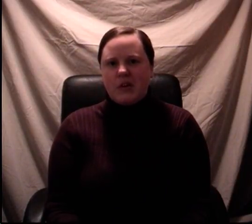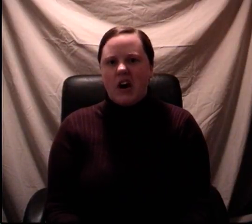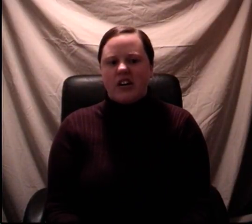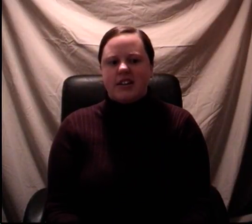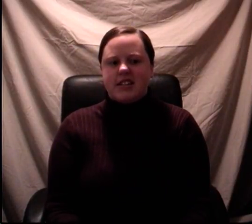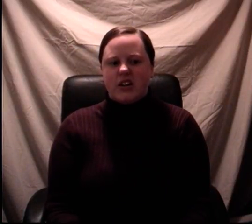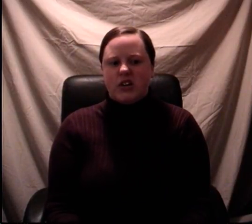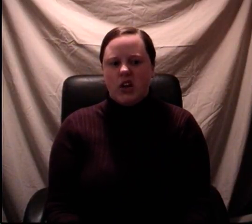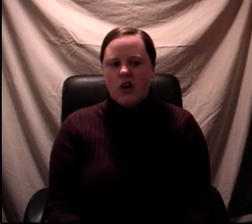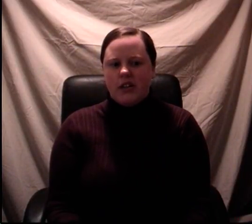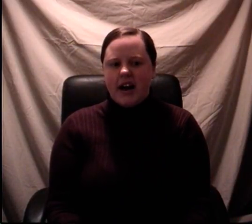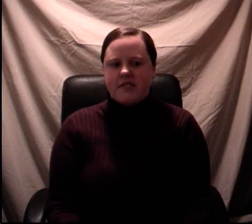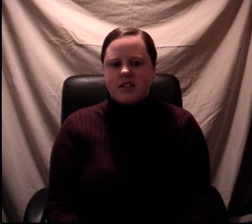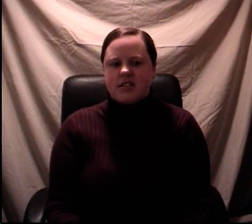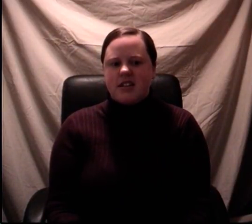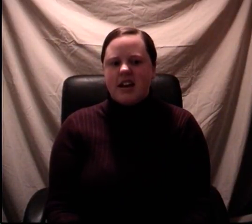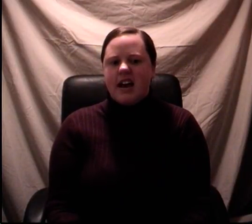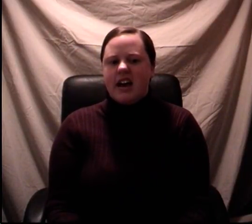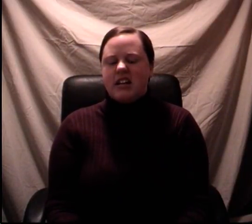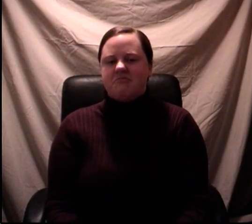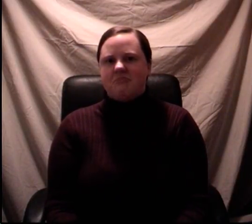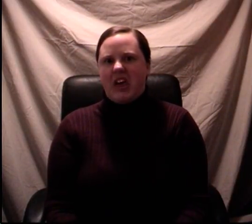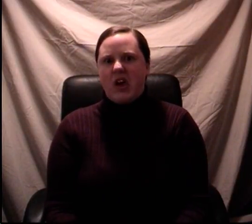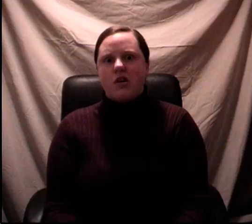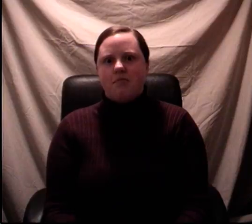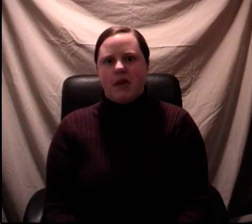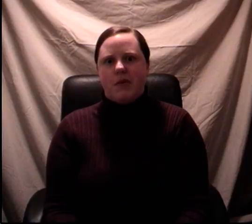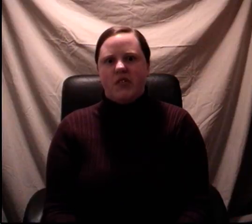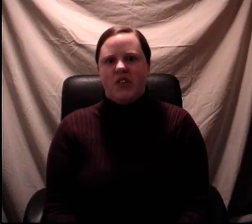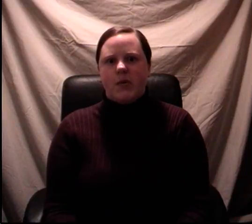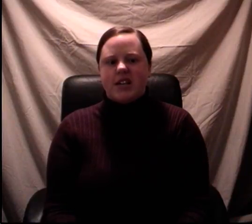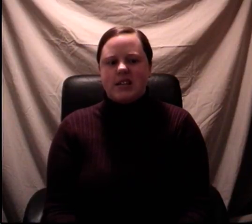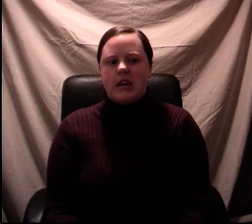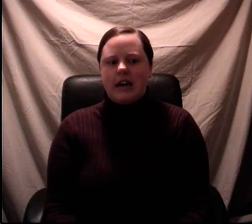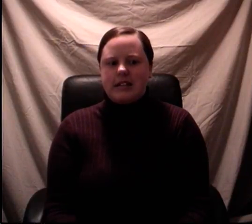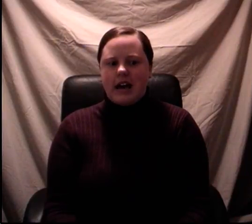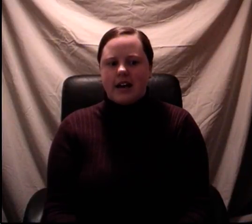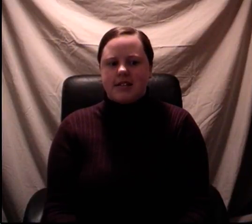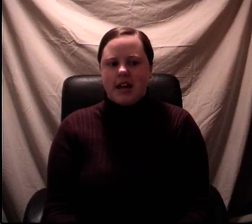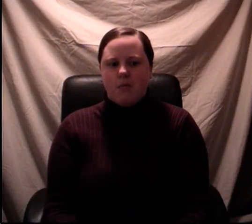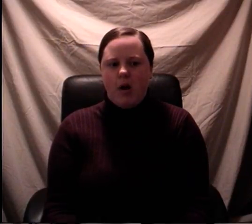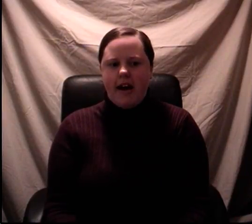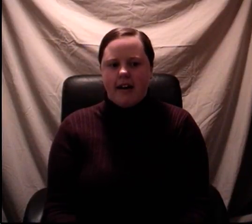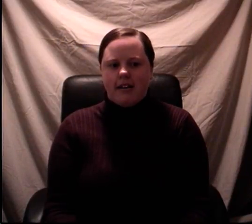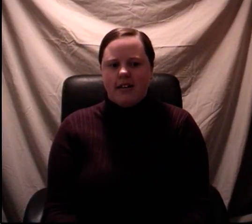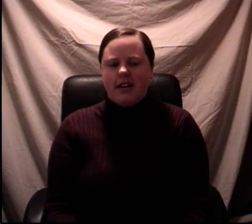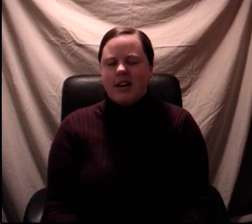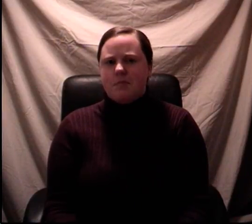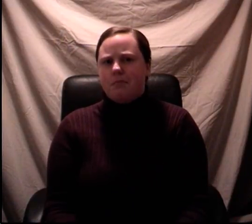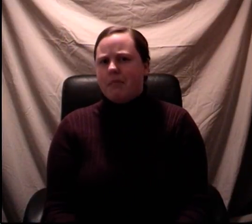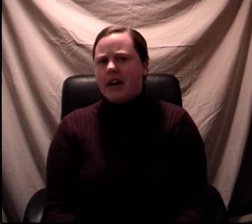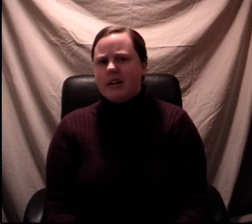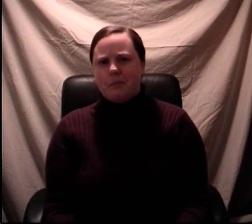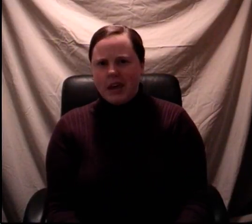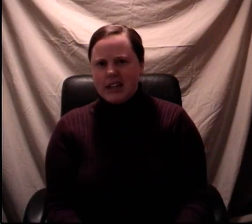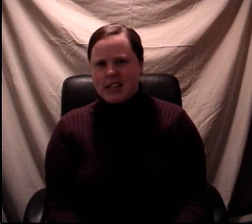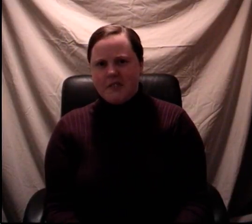are considered lowlives. And hearing people view us the exact same way. But being deaf